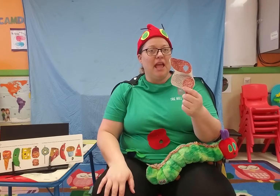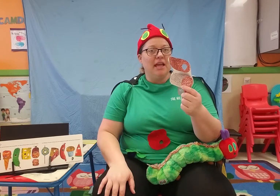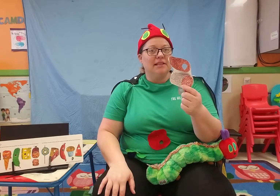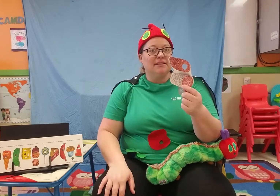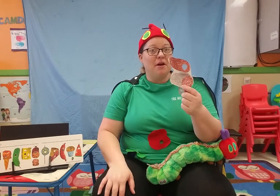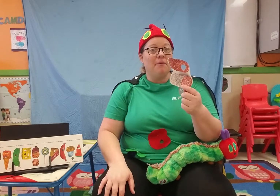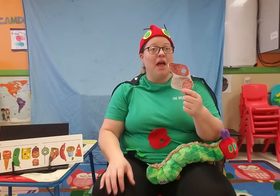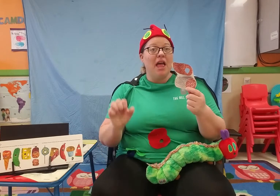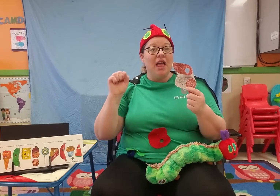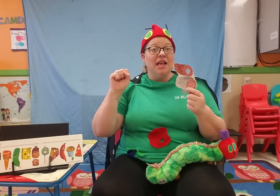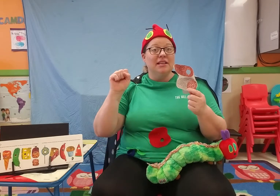Some